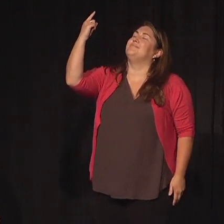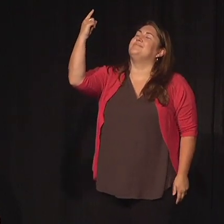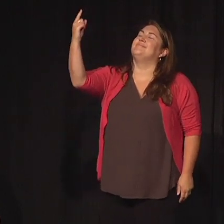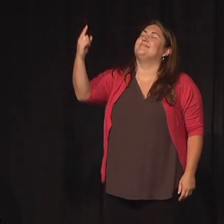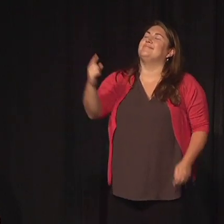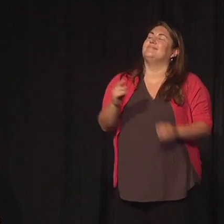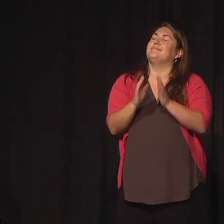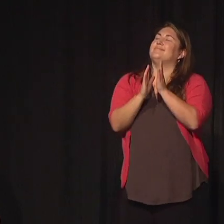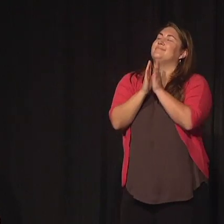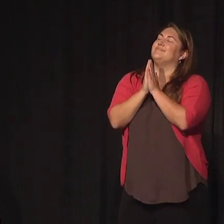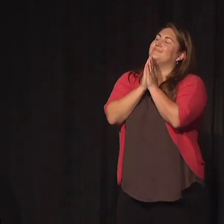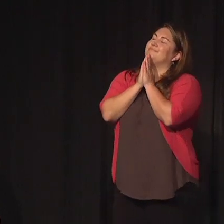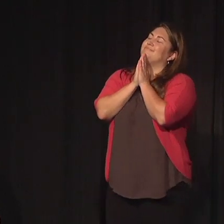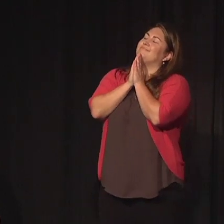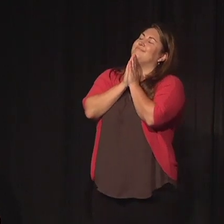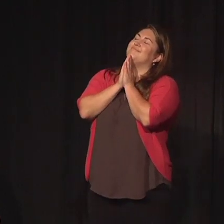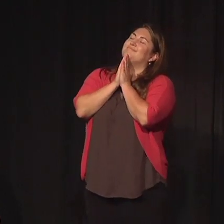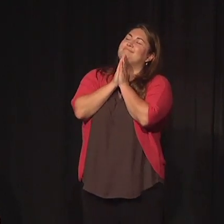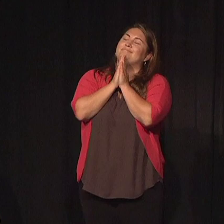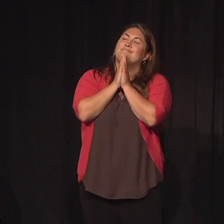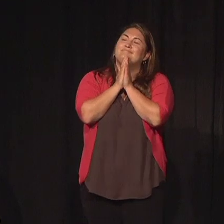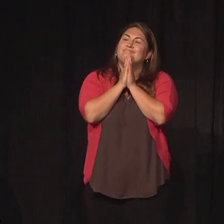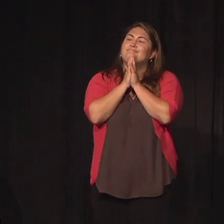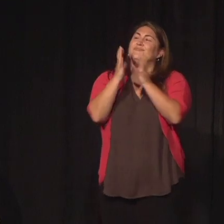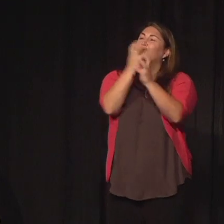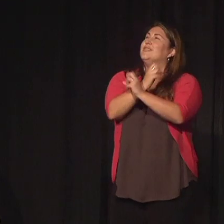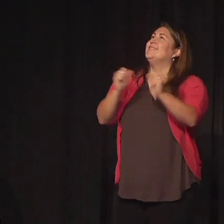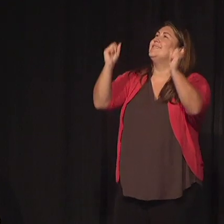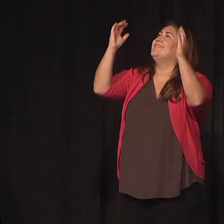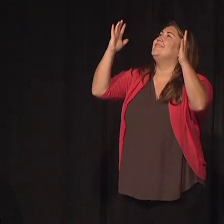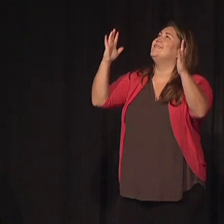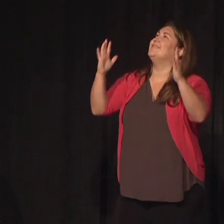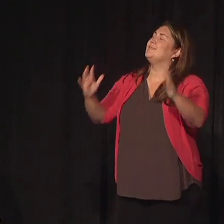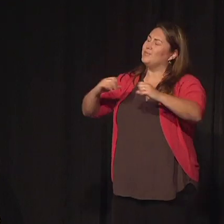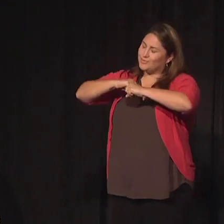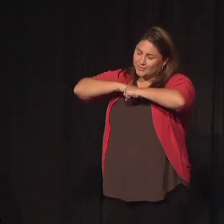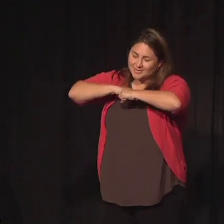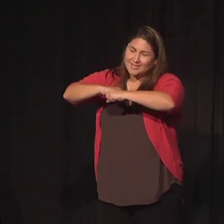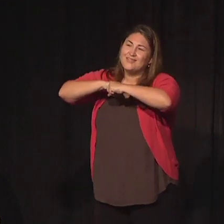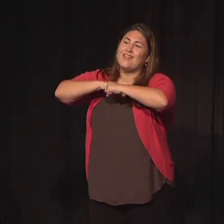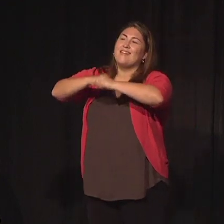Defender.